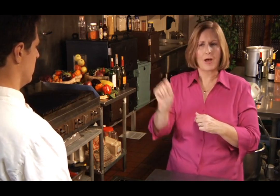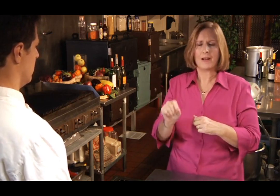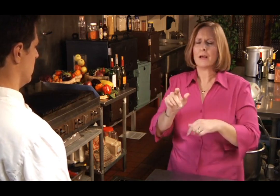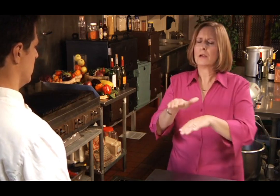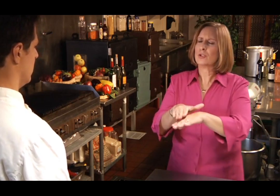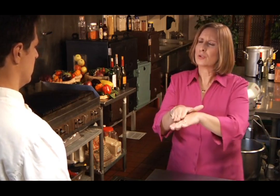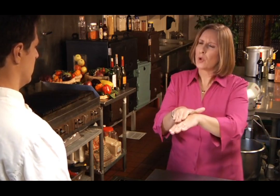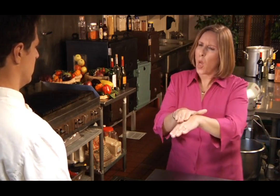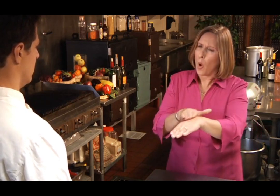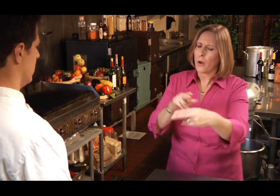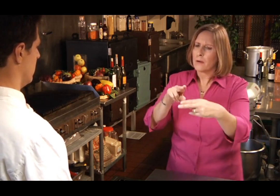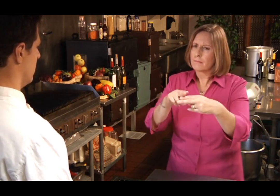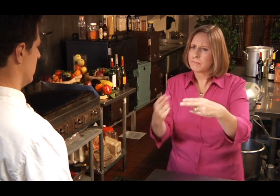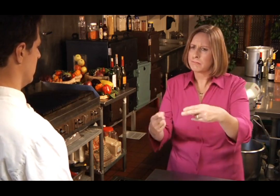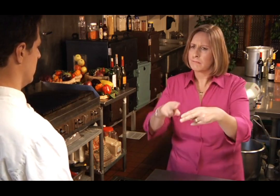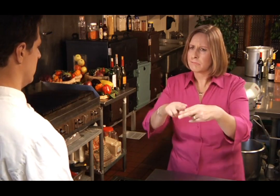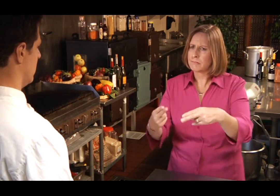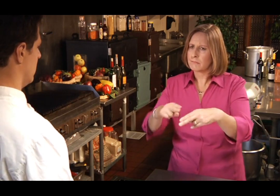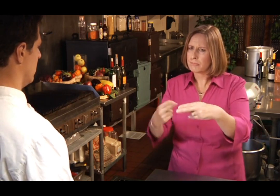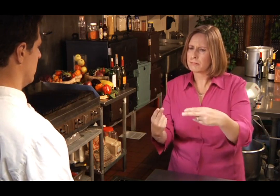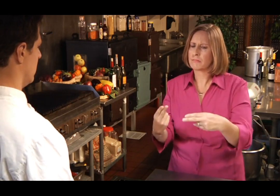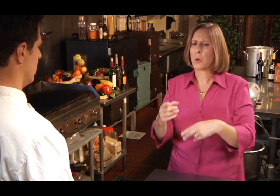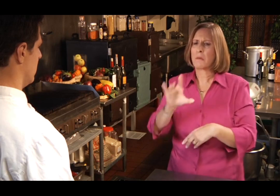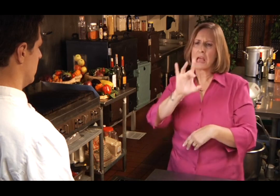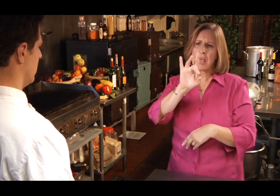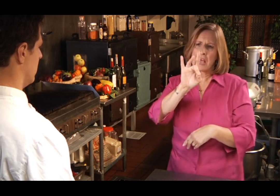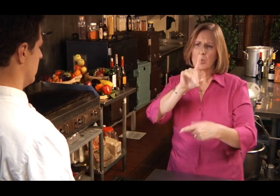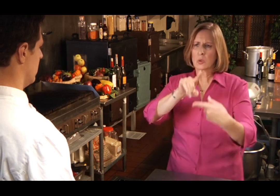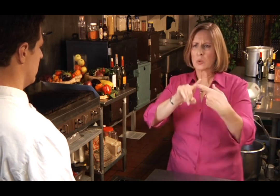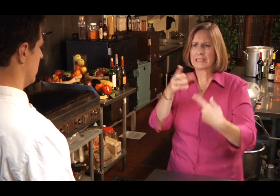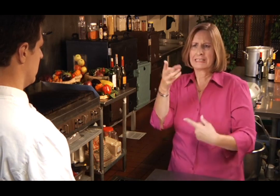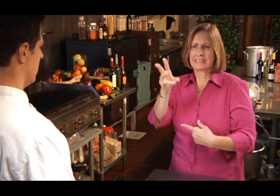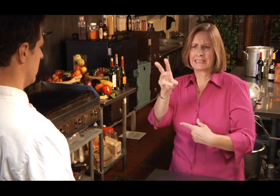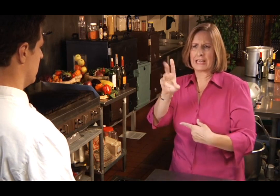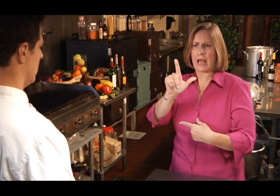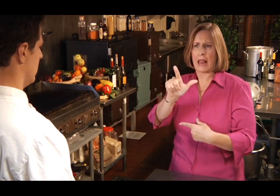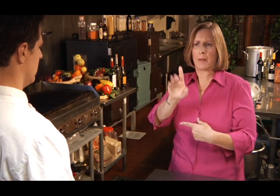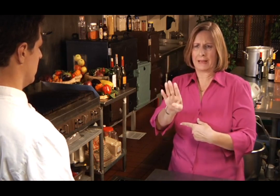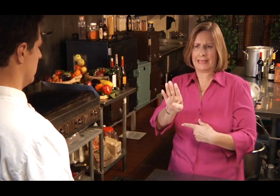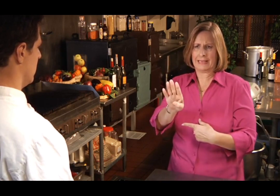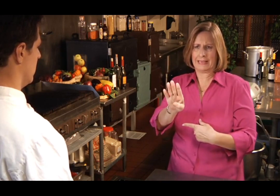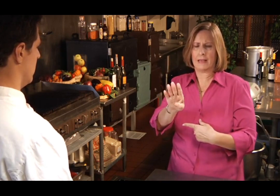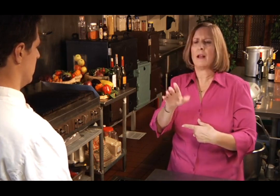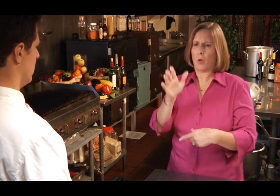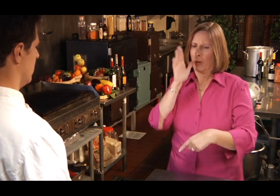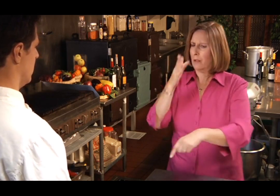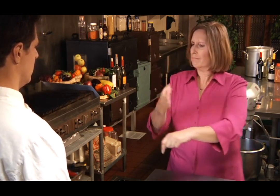Thus, by gradually losing 8 to 16 pounds of body weight, this person will improve his or her health.